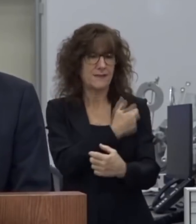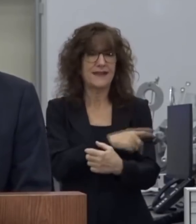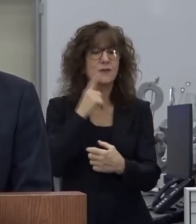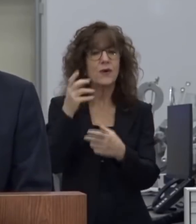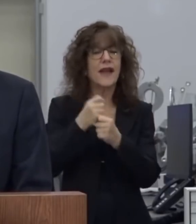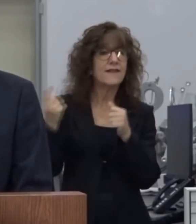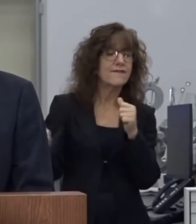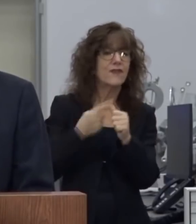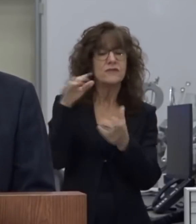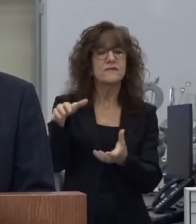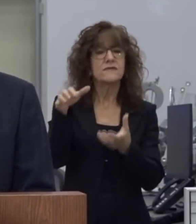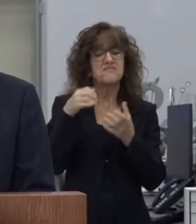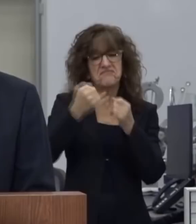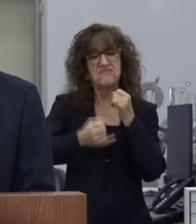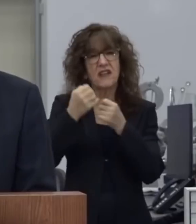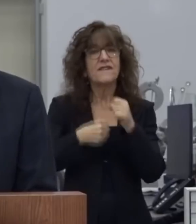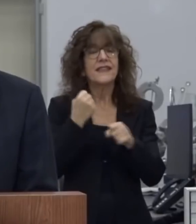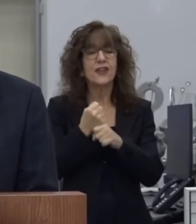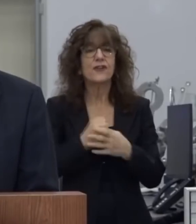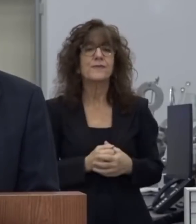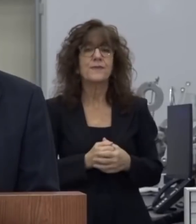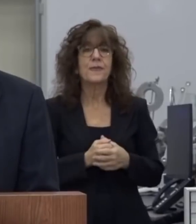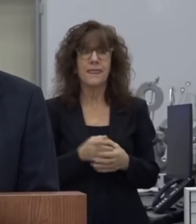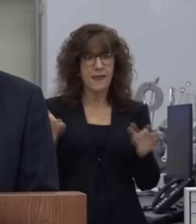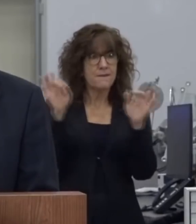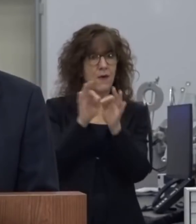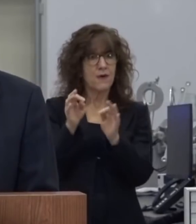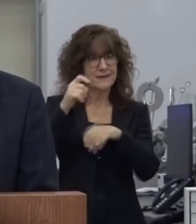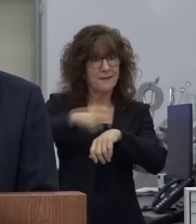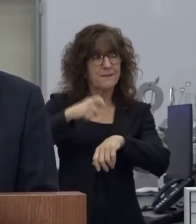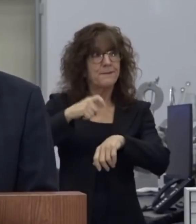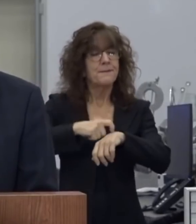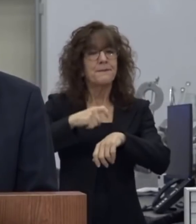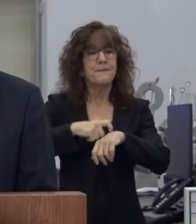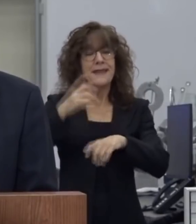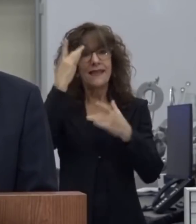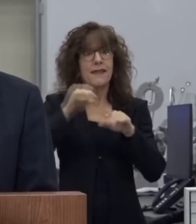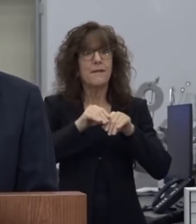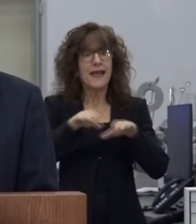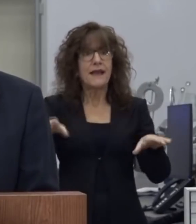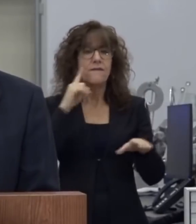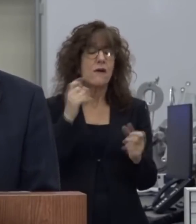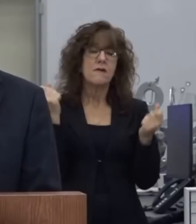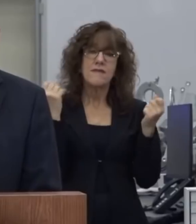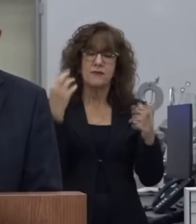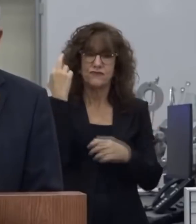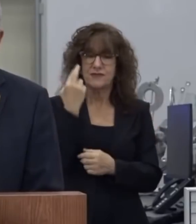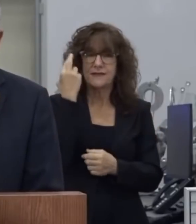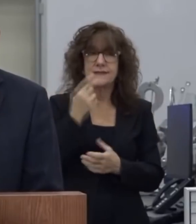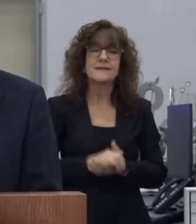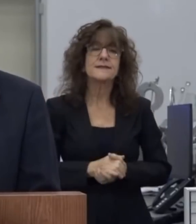first batches before the end of the year. This is an important moment in the pandemic on many, many